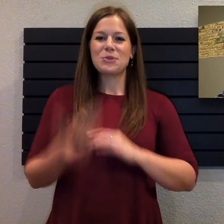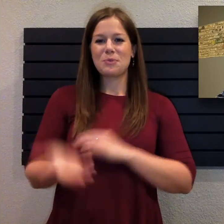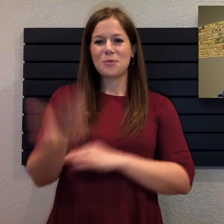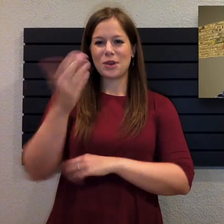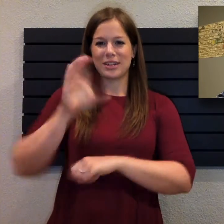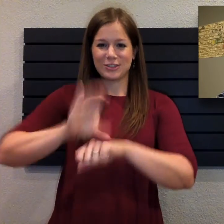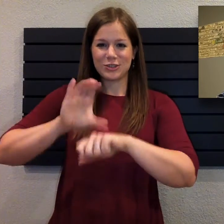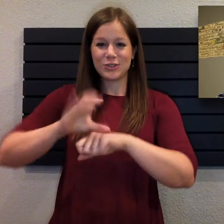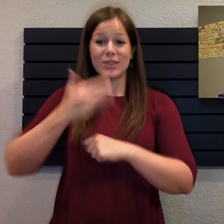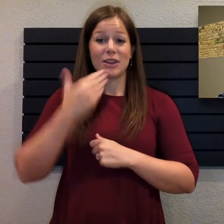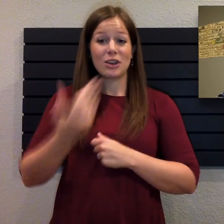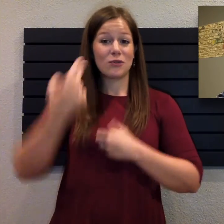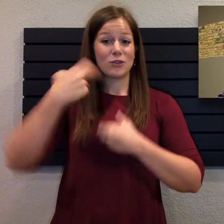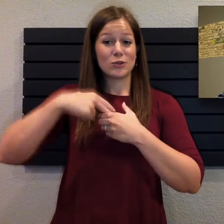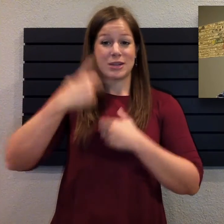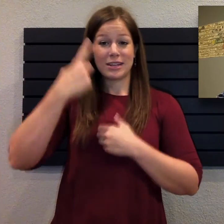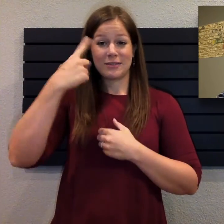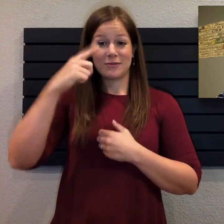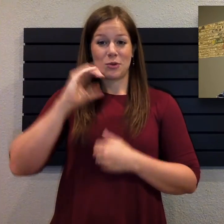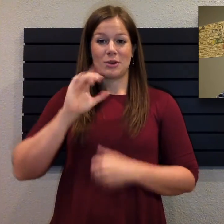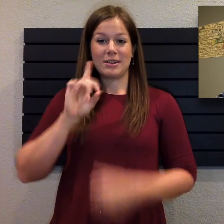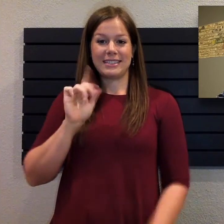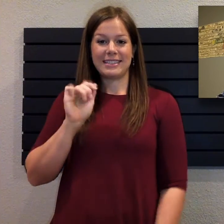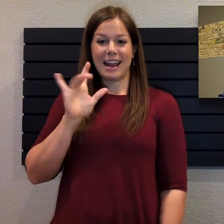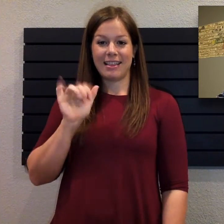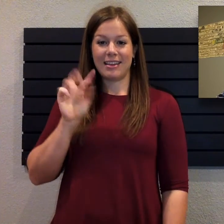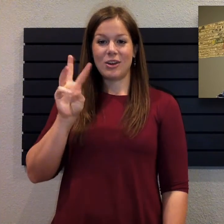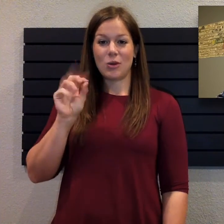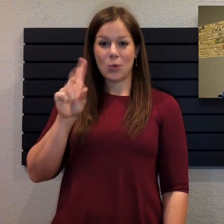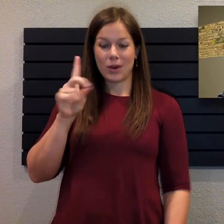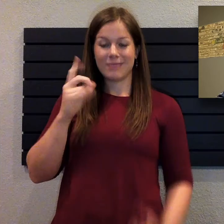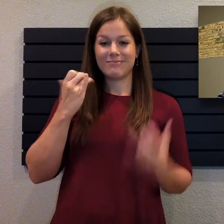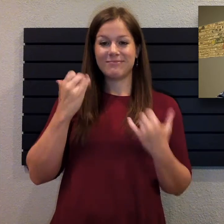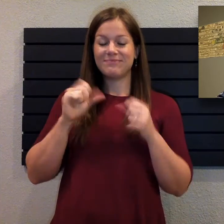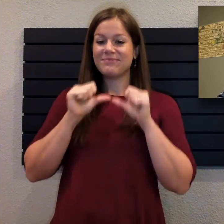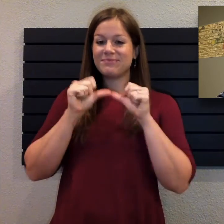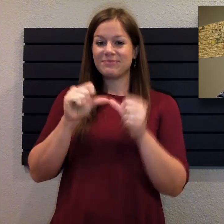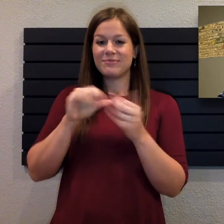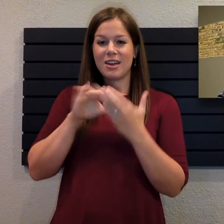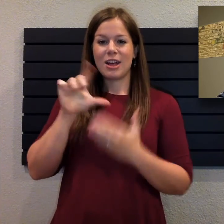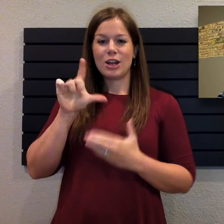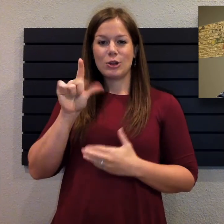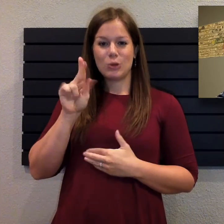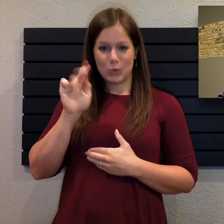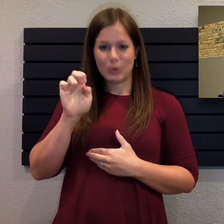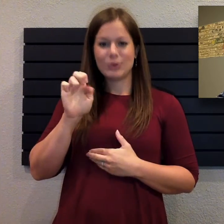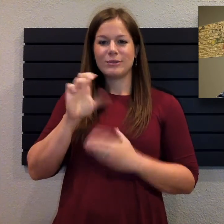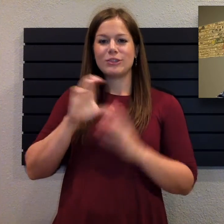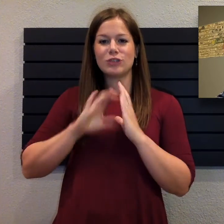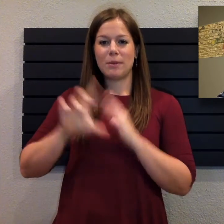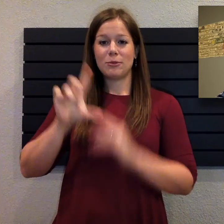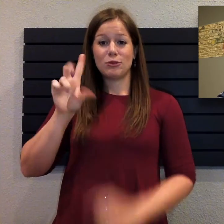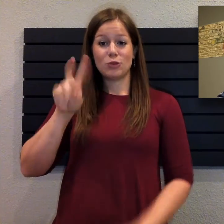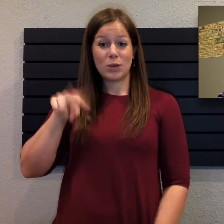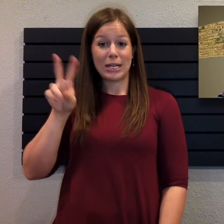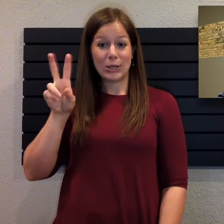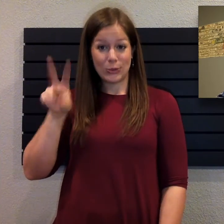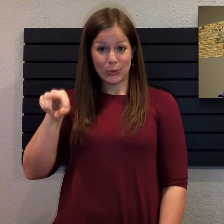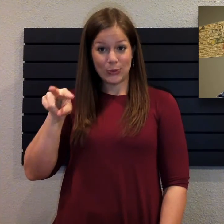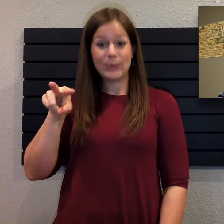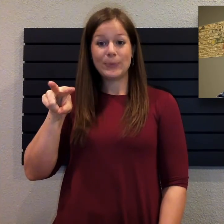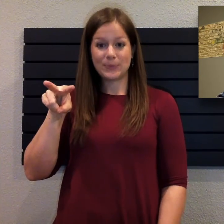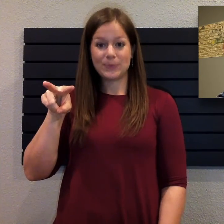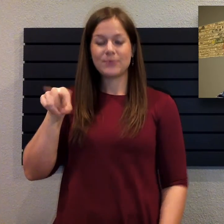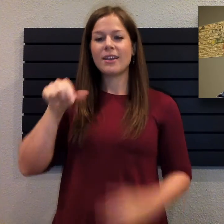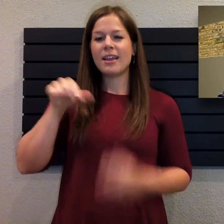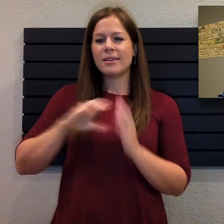Well, good morning, church. Thank you for joining us for the Daily Word. We are going to continue along in the Gospel of Luke, and we are in chapter